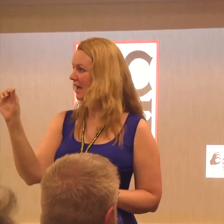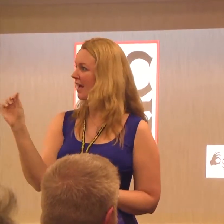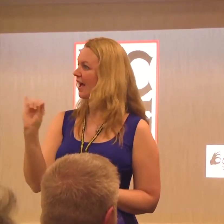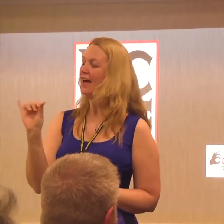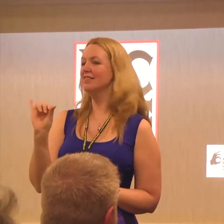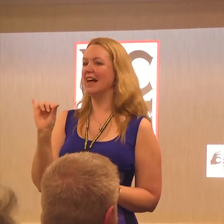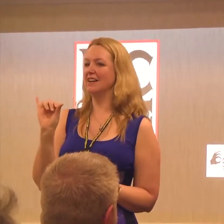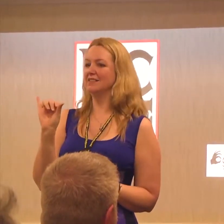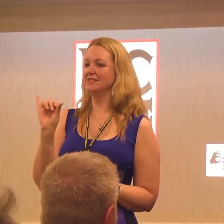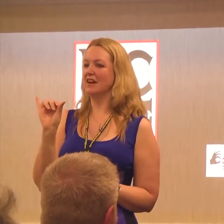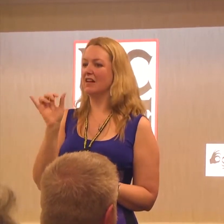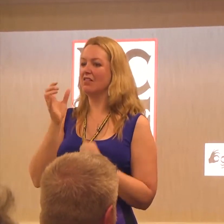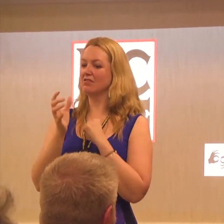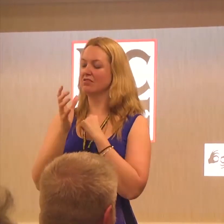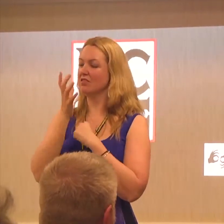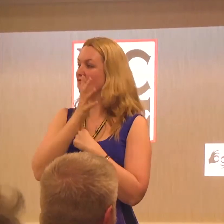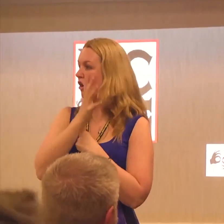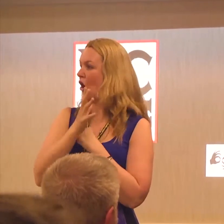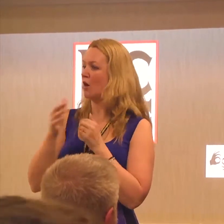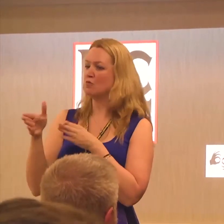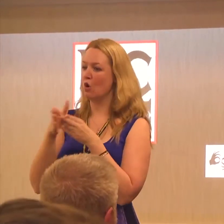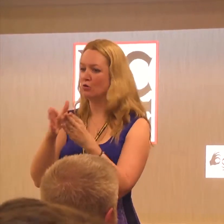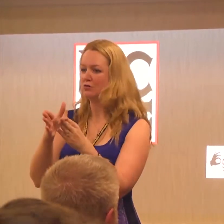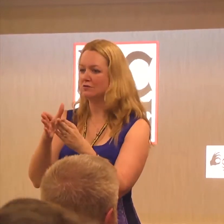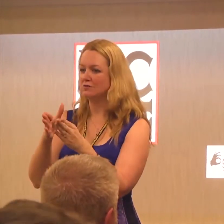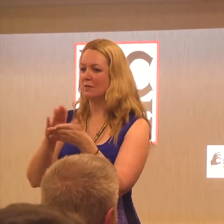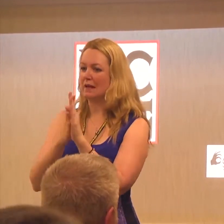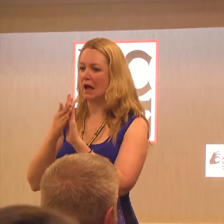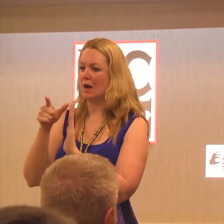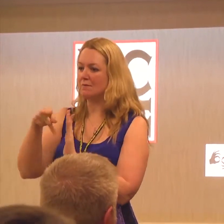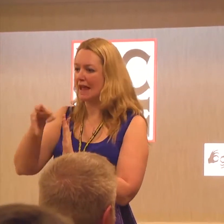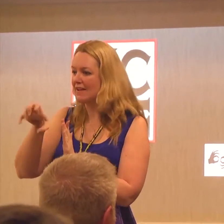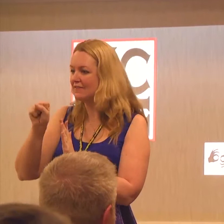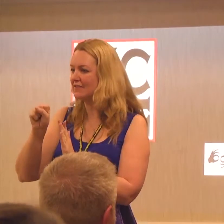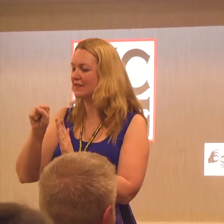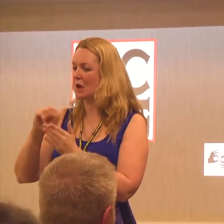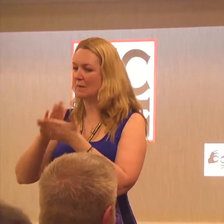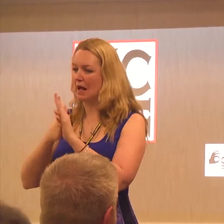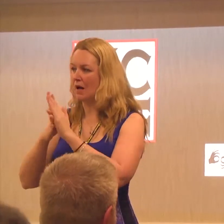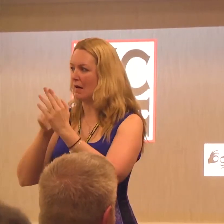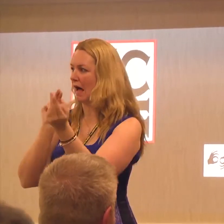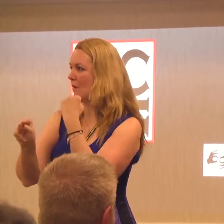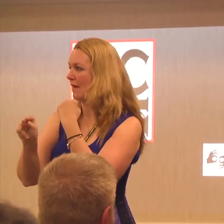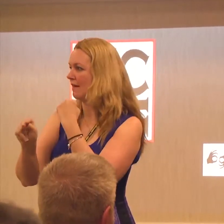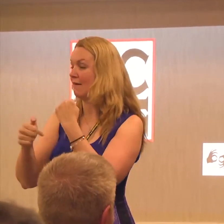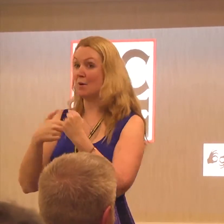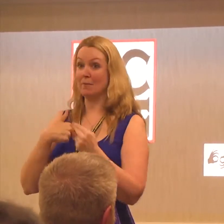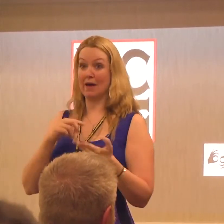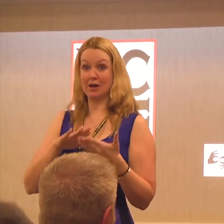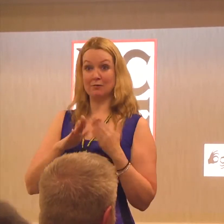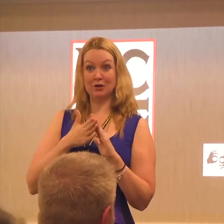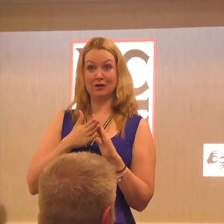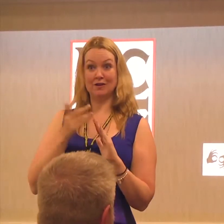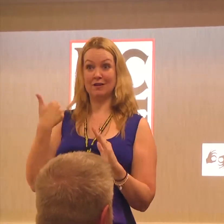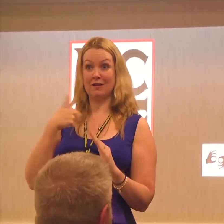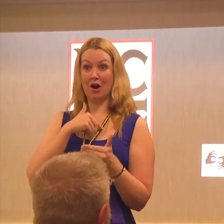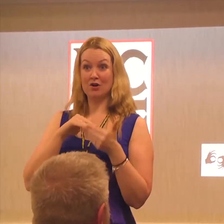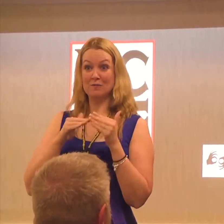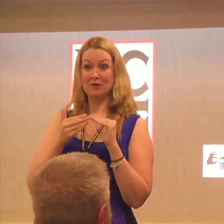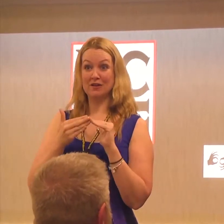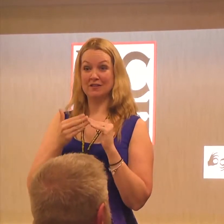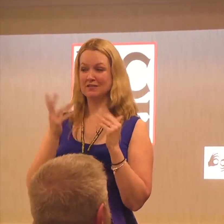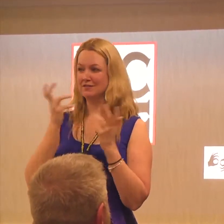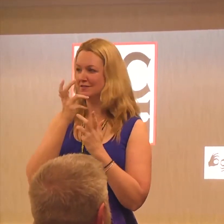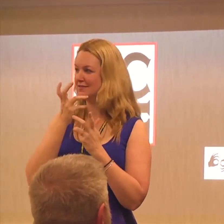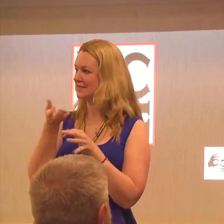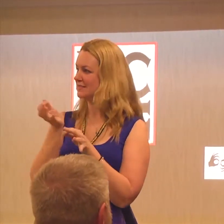the way of a gravel road that turns into the paved one before it becomes a superhighway, I realized that my community, our community, was a